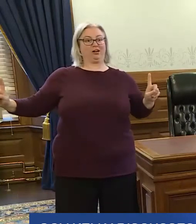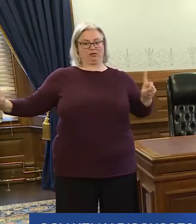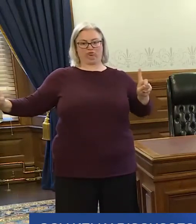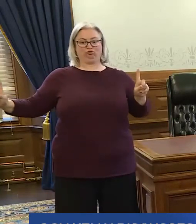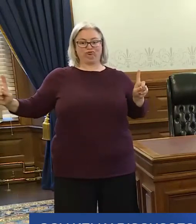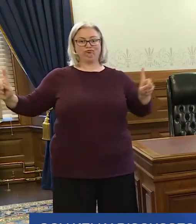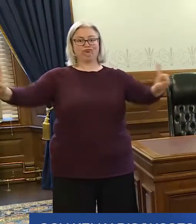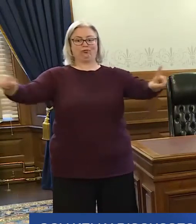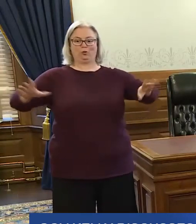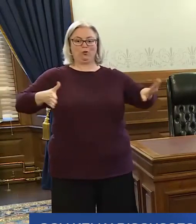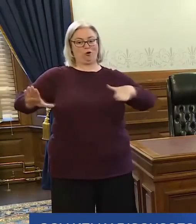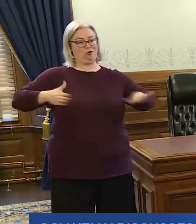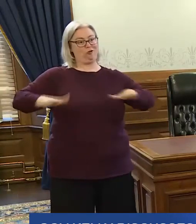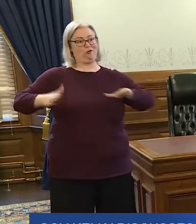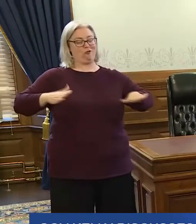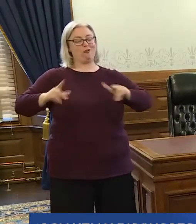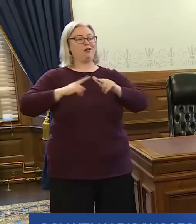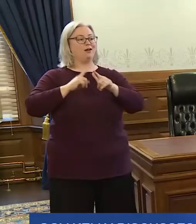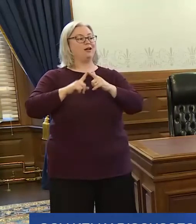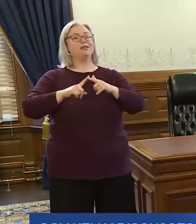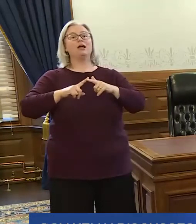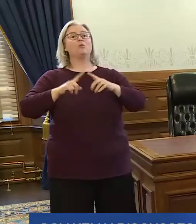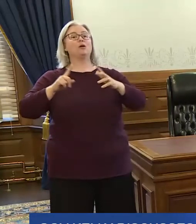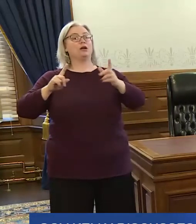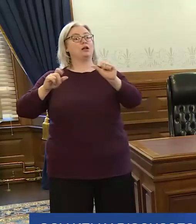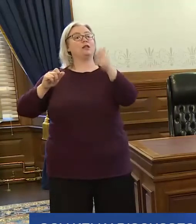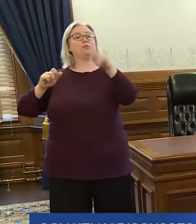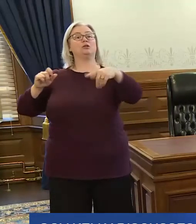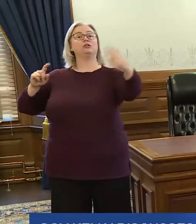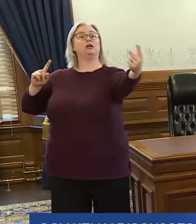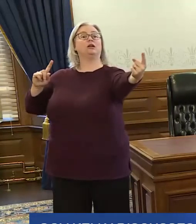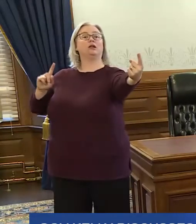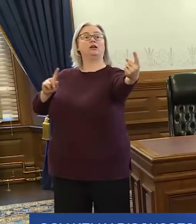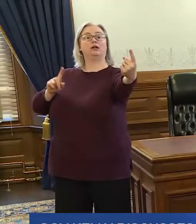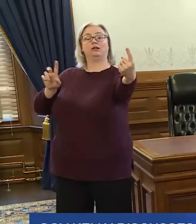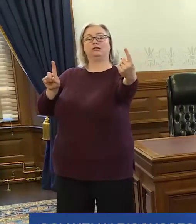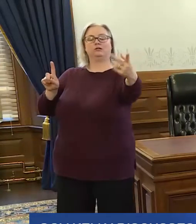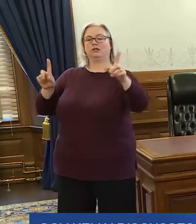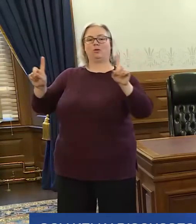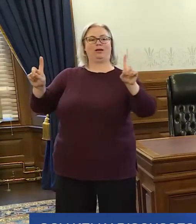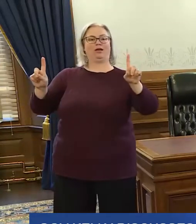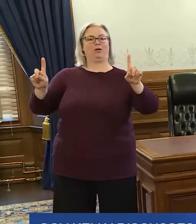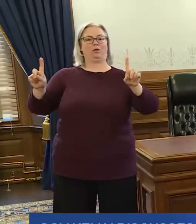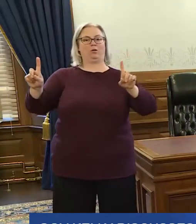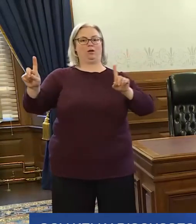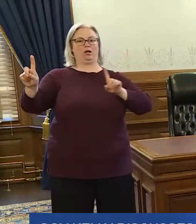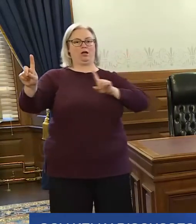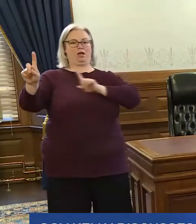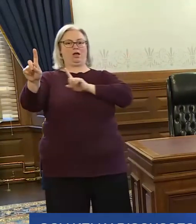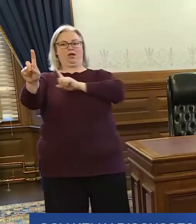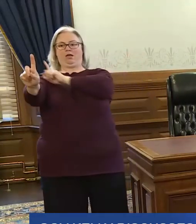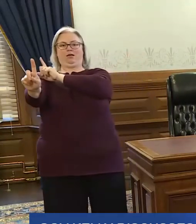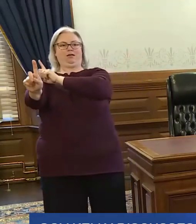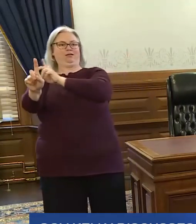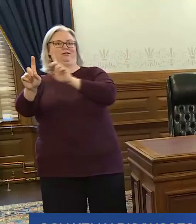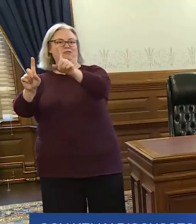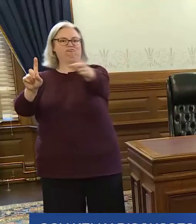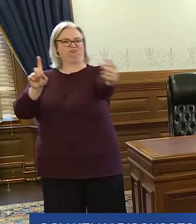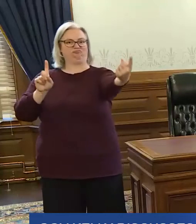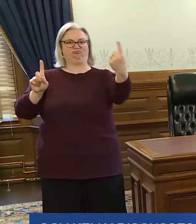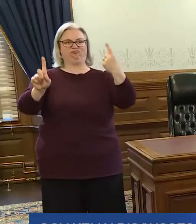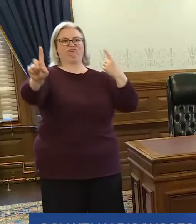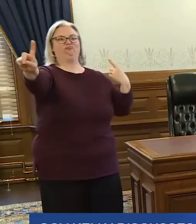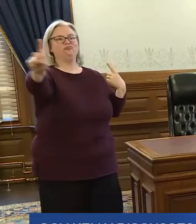path. And then when we'd come up on somebody, you know, somebody would make the wide arc. So it looks to me like people